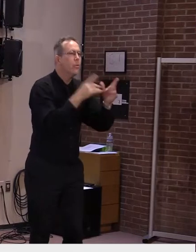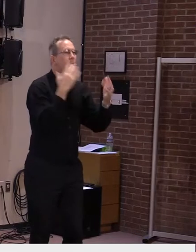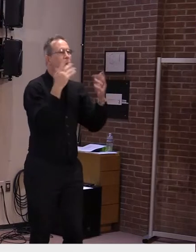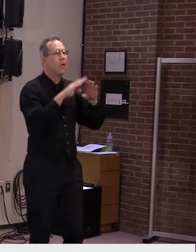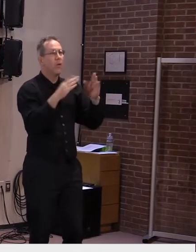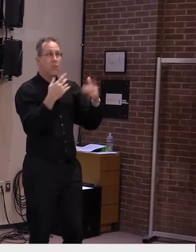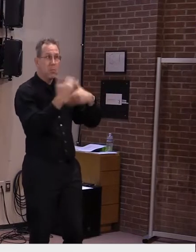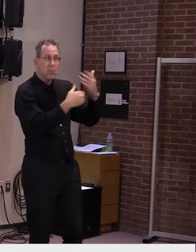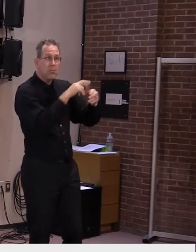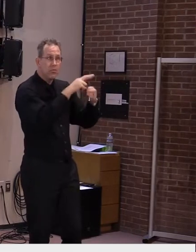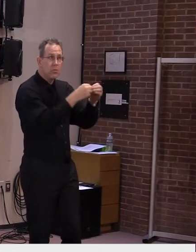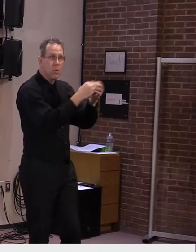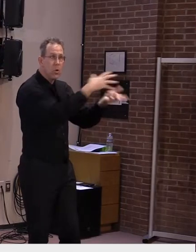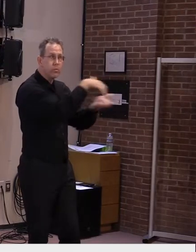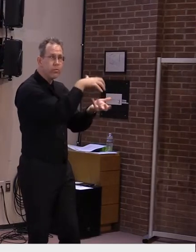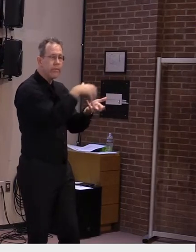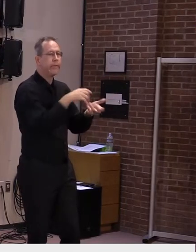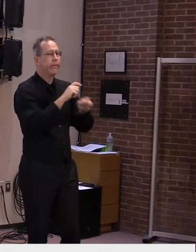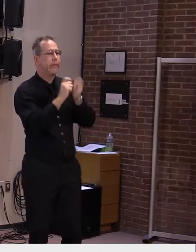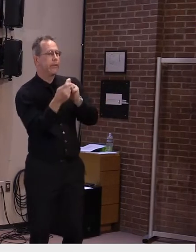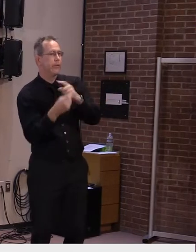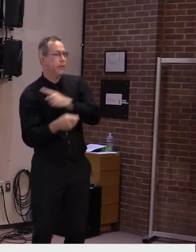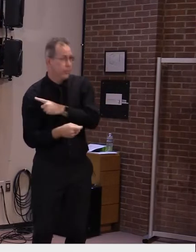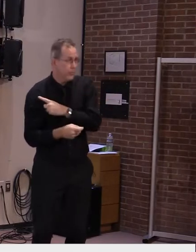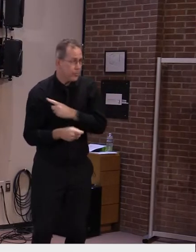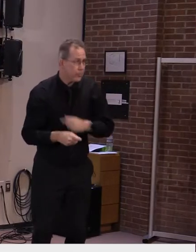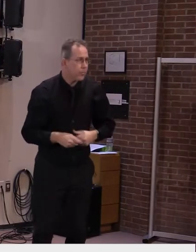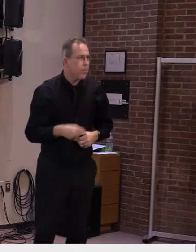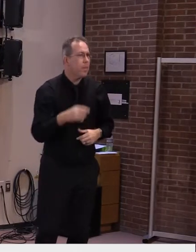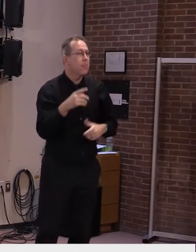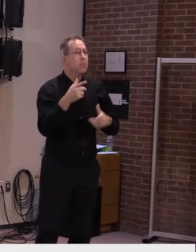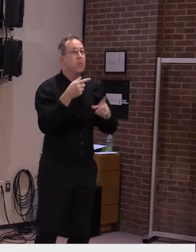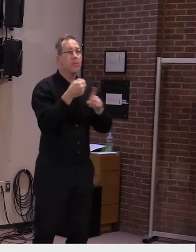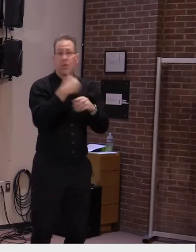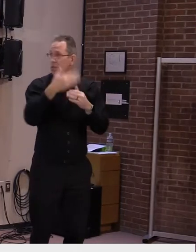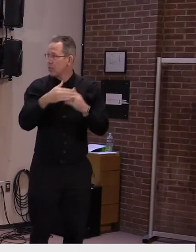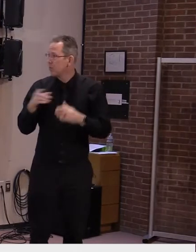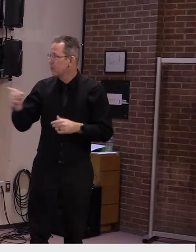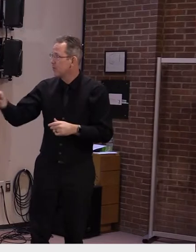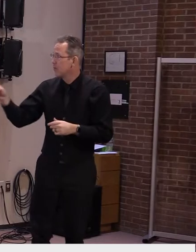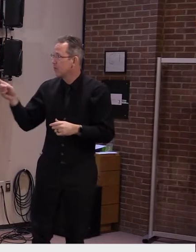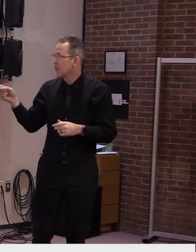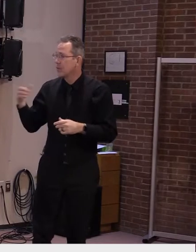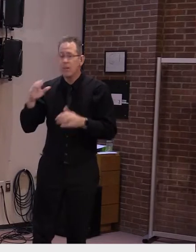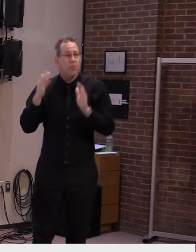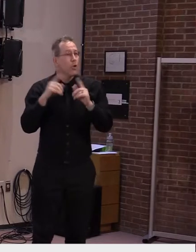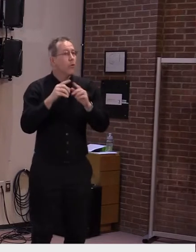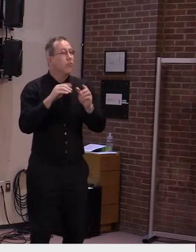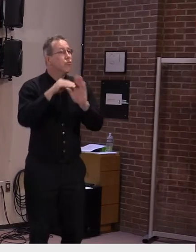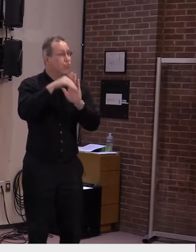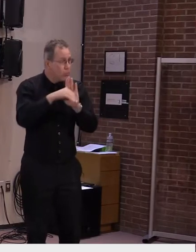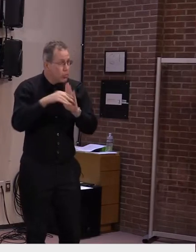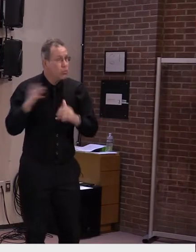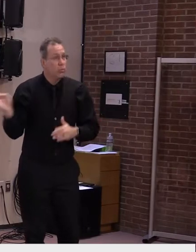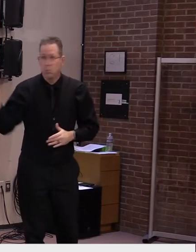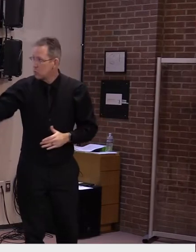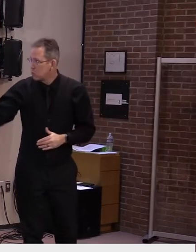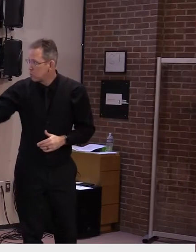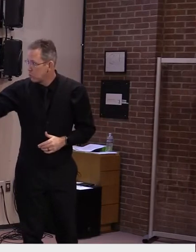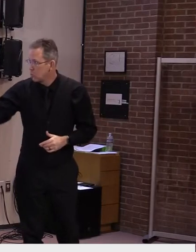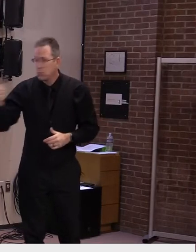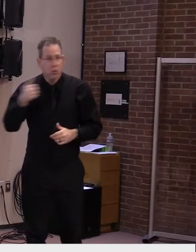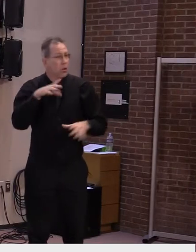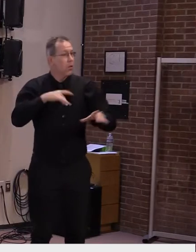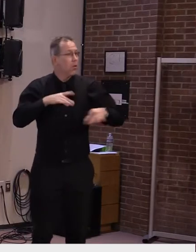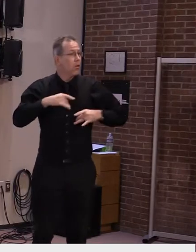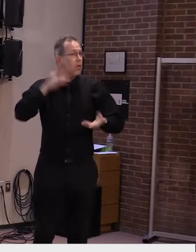said. But as you go to the next slide, you'll see that testing is also down about 32% on the seven-day average. Again, to be